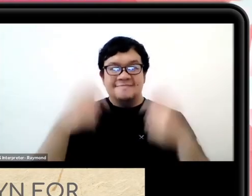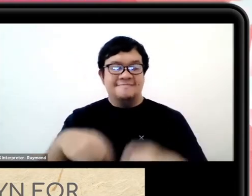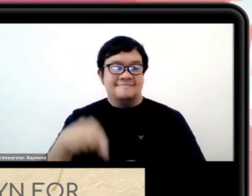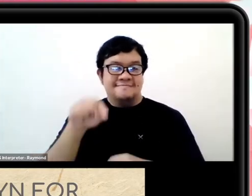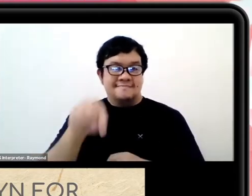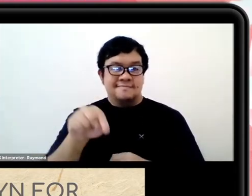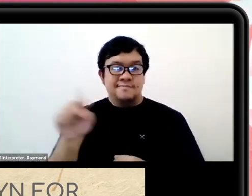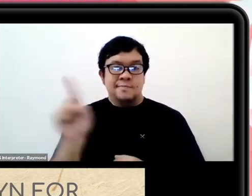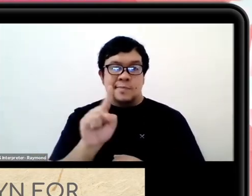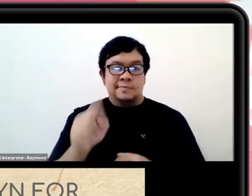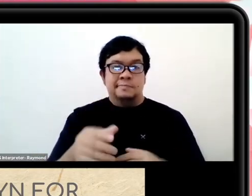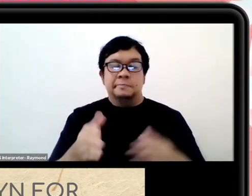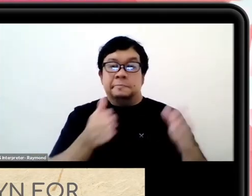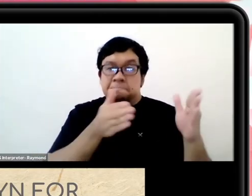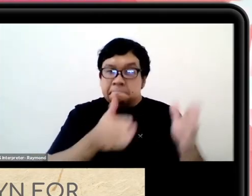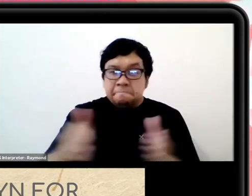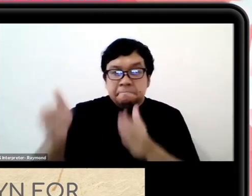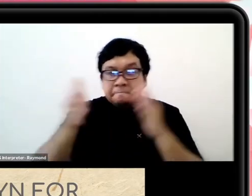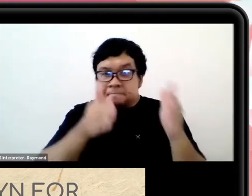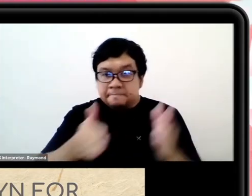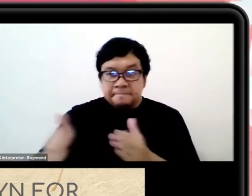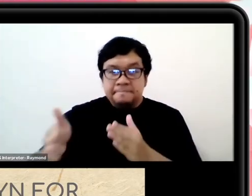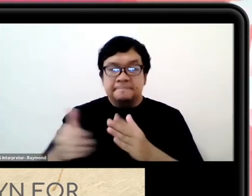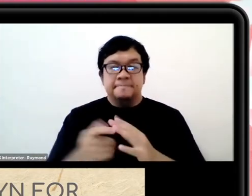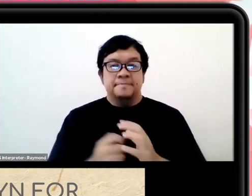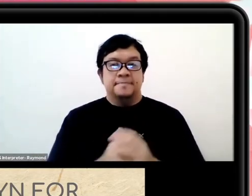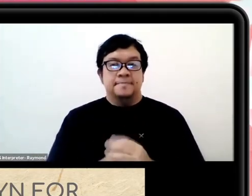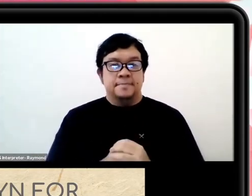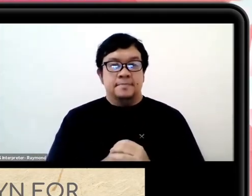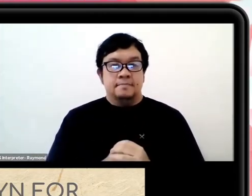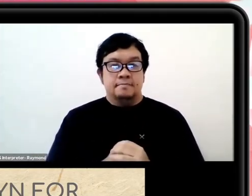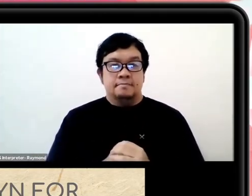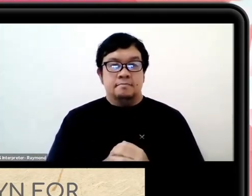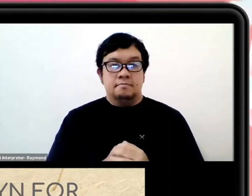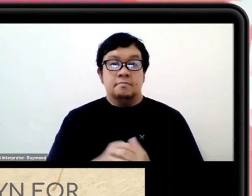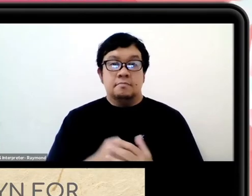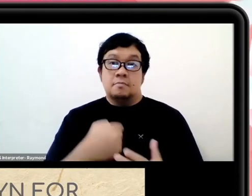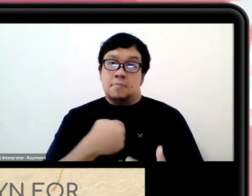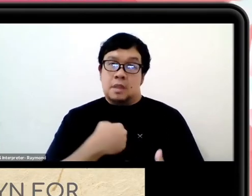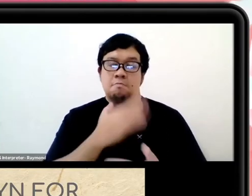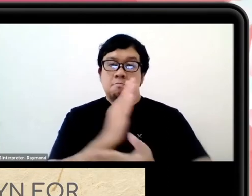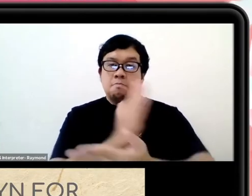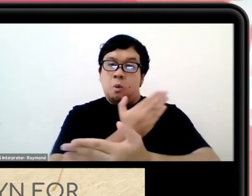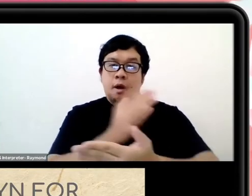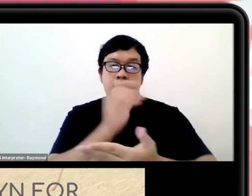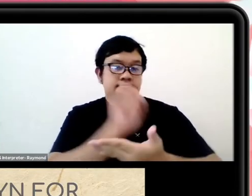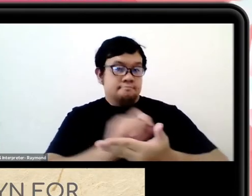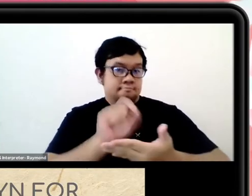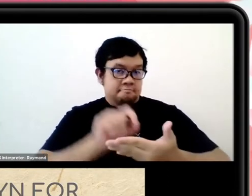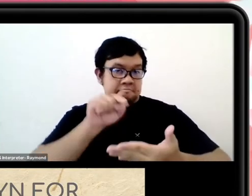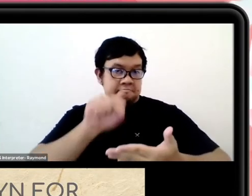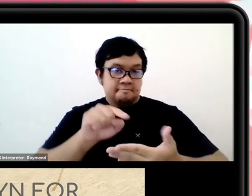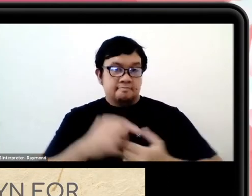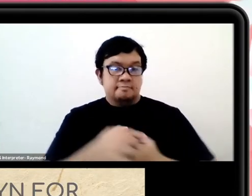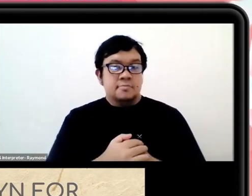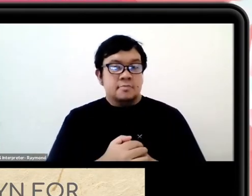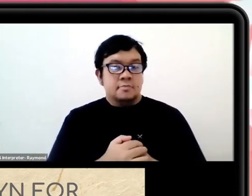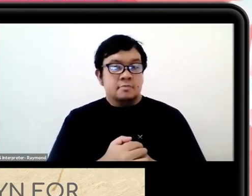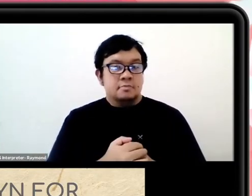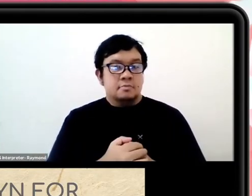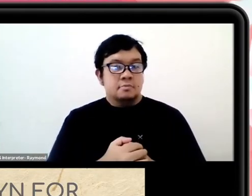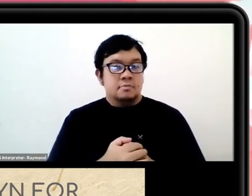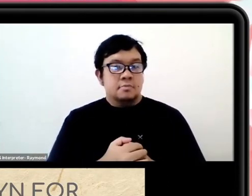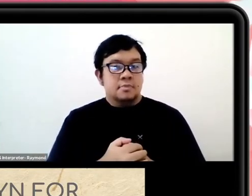organizers. And for my poem, it's basically just, I took inspiration from the fact